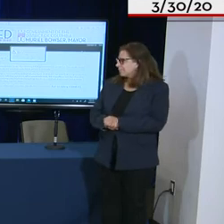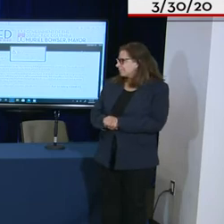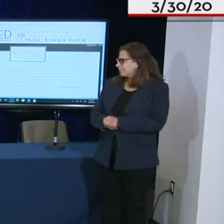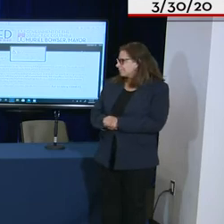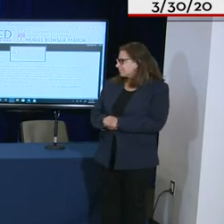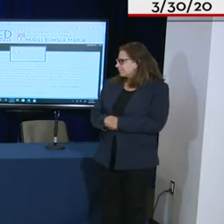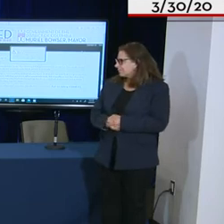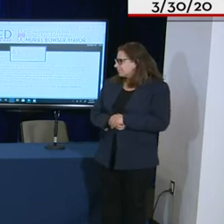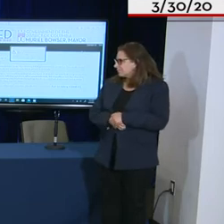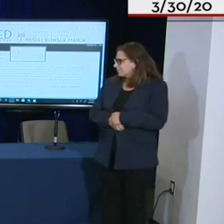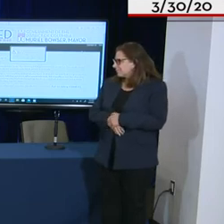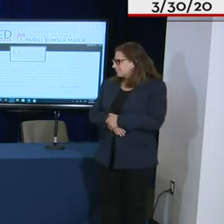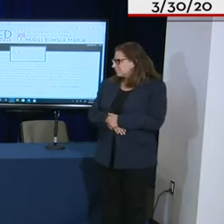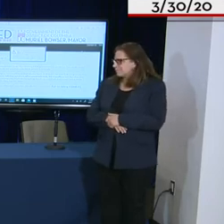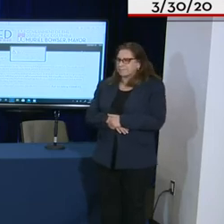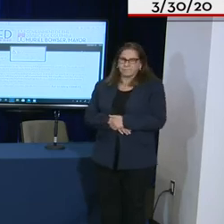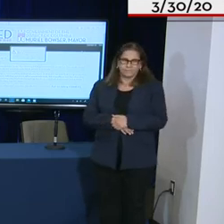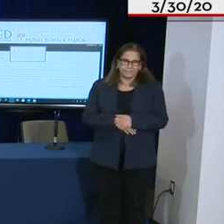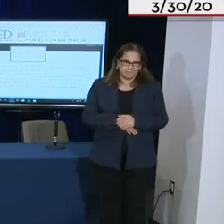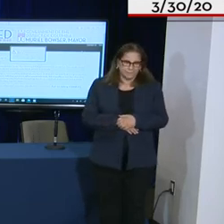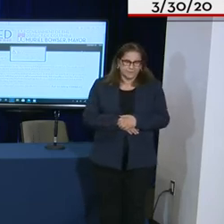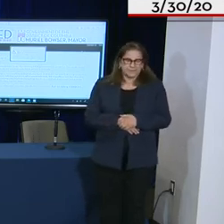okay, let's unpack this